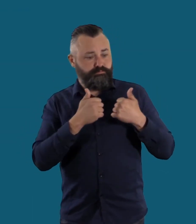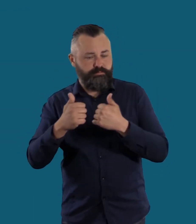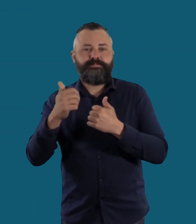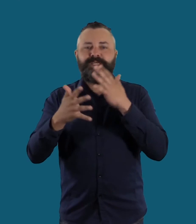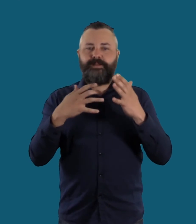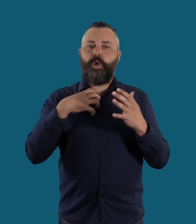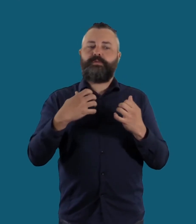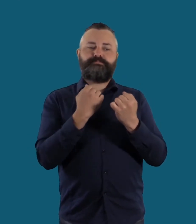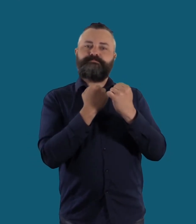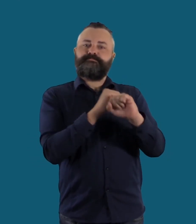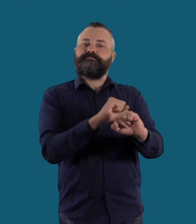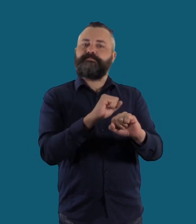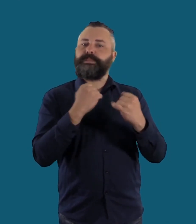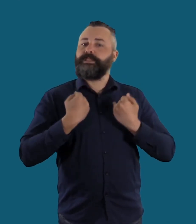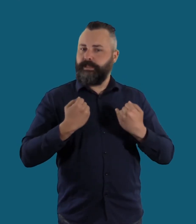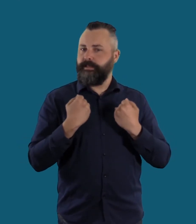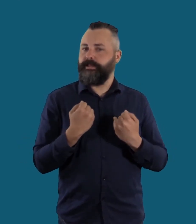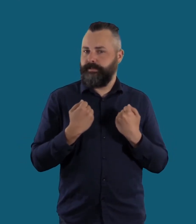this will mean that you have a better chance of resisting the flu.